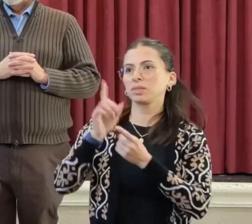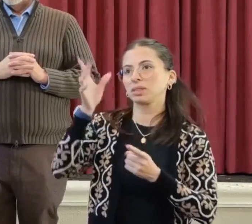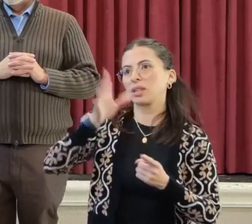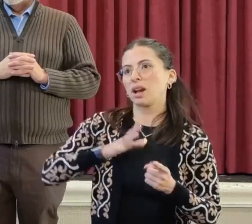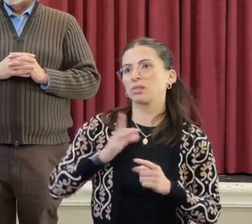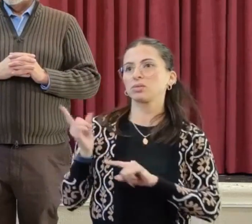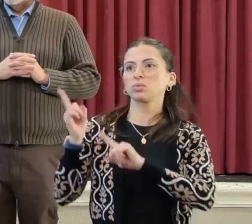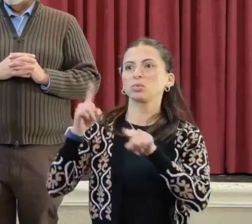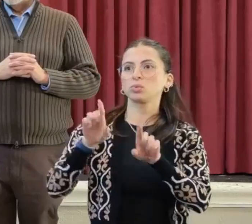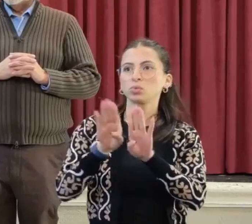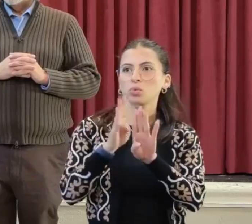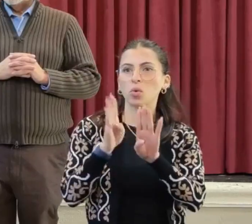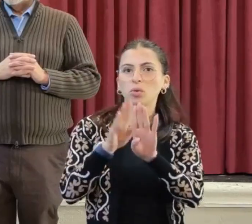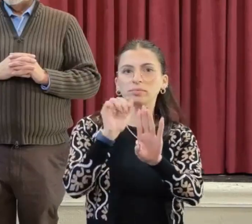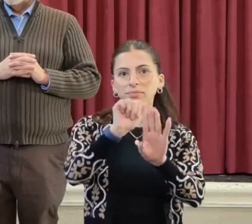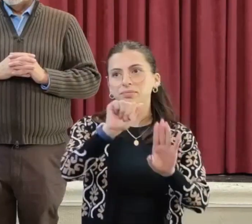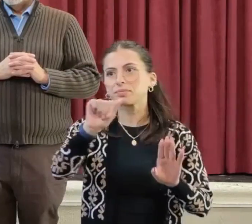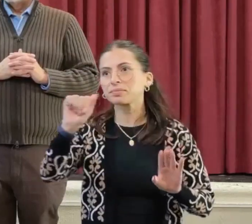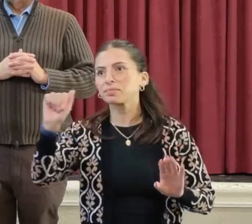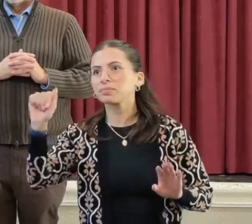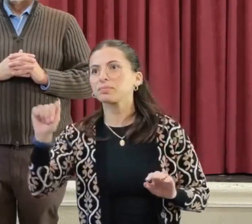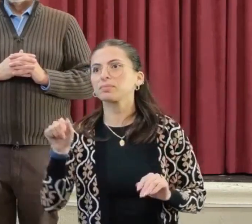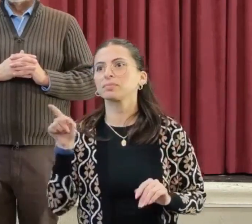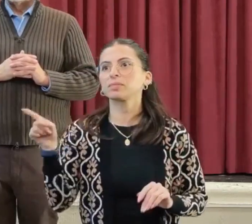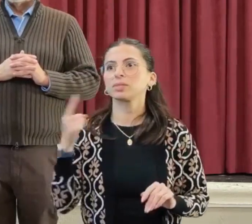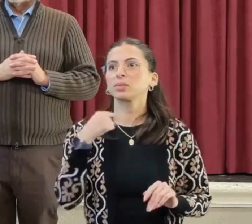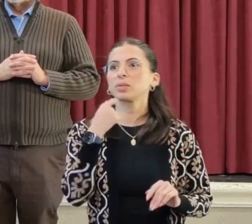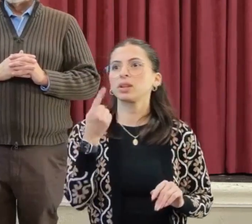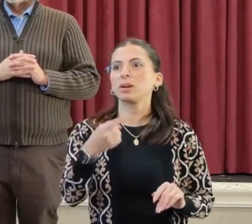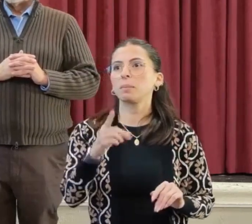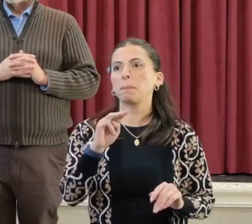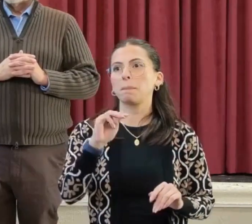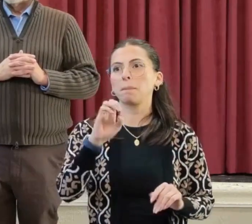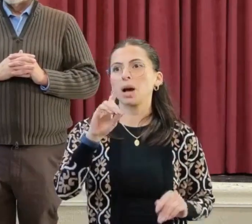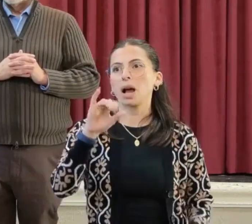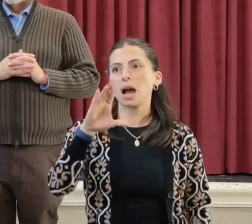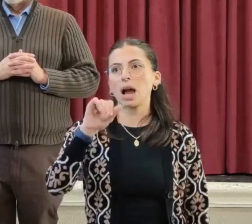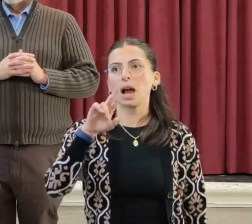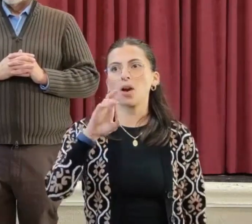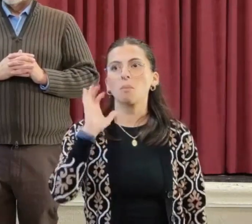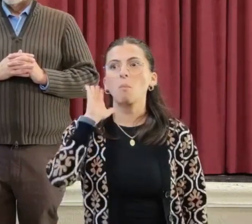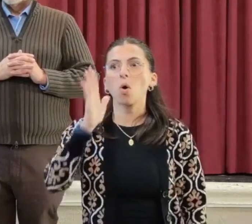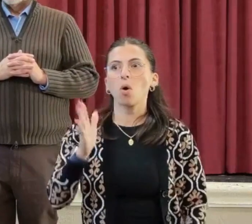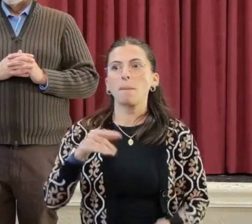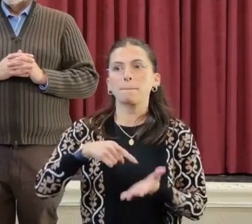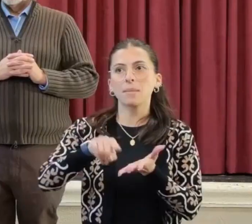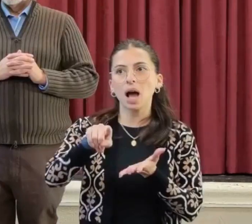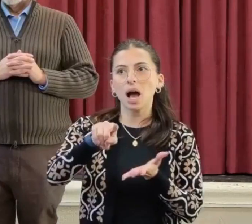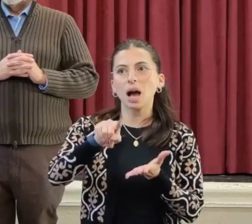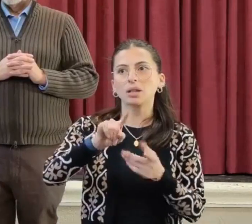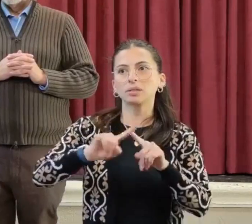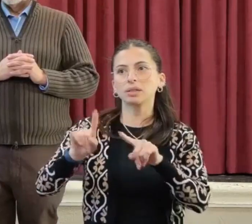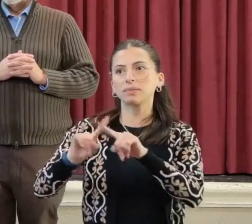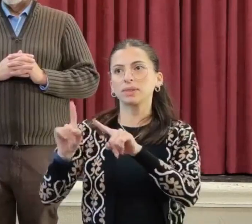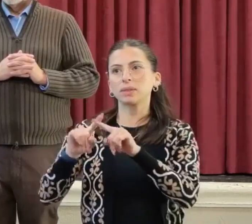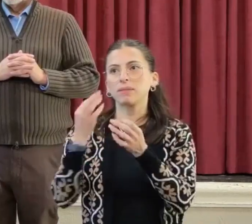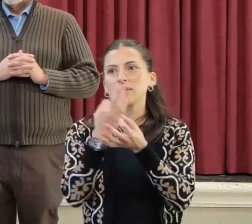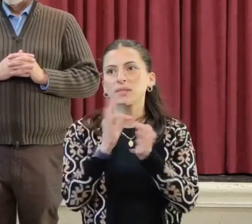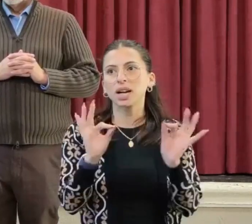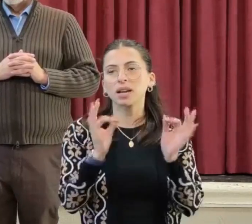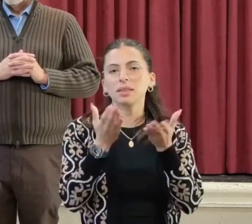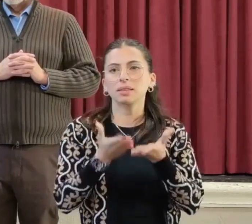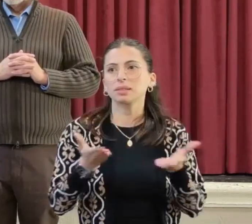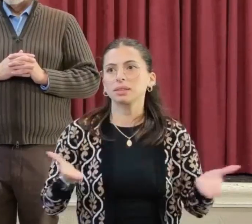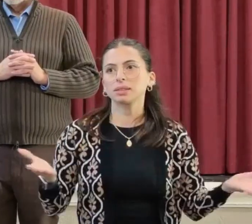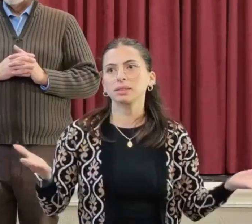so my mom, met with someone who came to the door, to the home, and was talking about Medicare, and they said that there